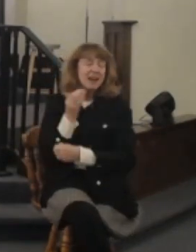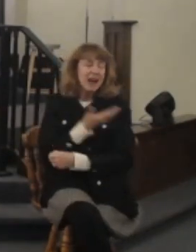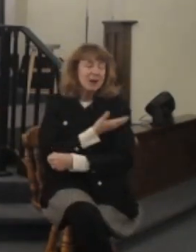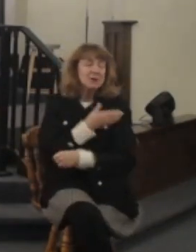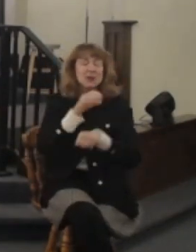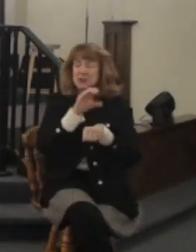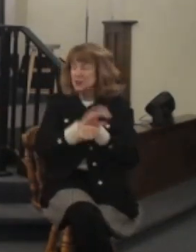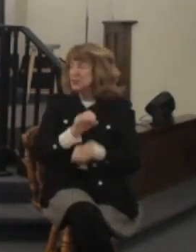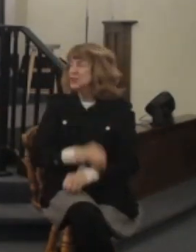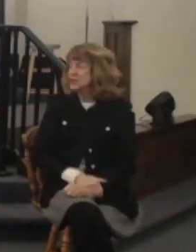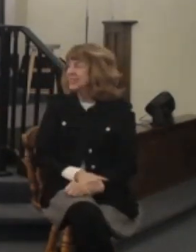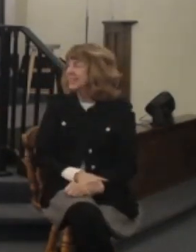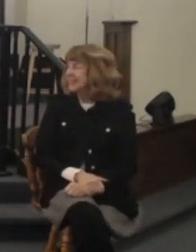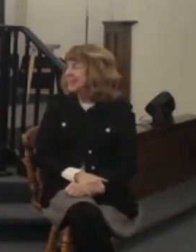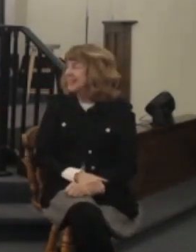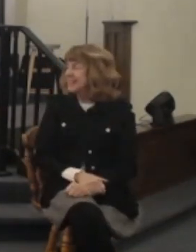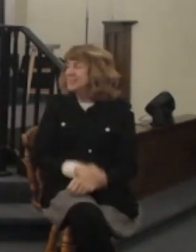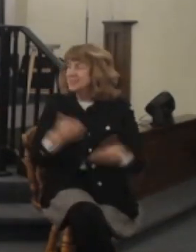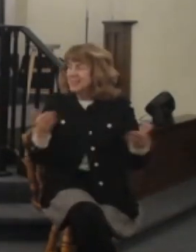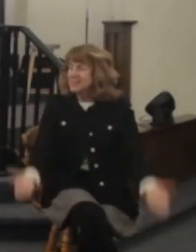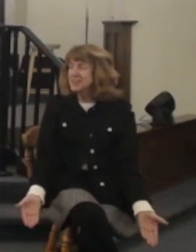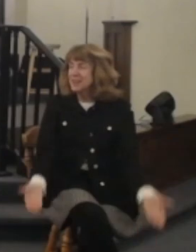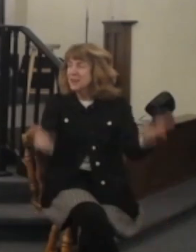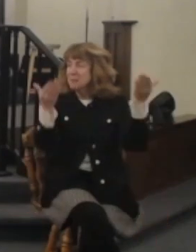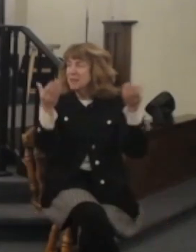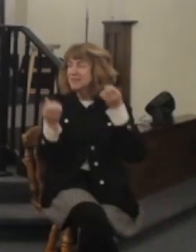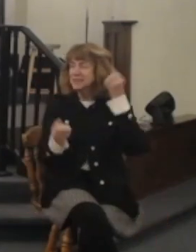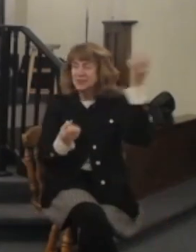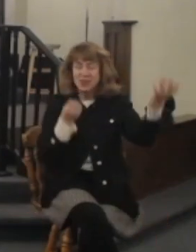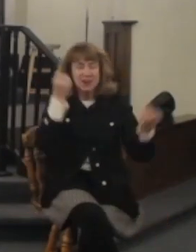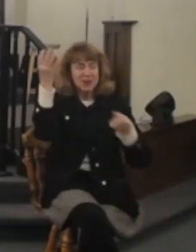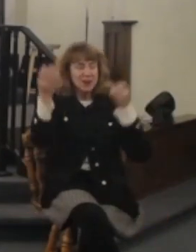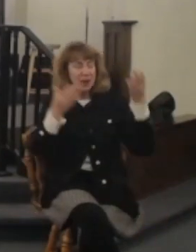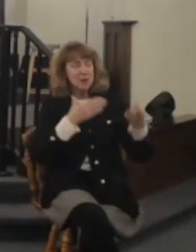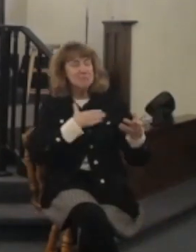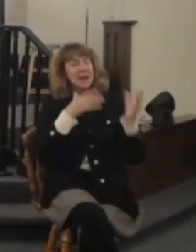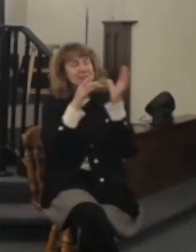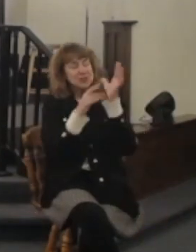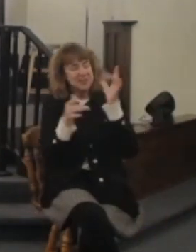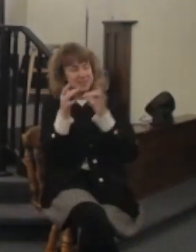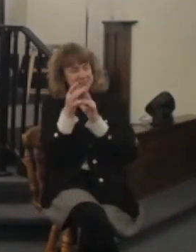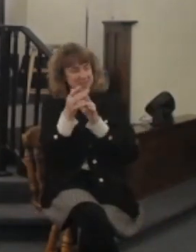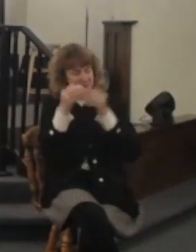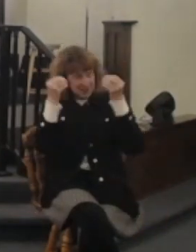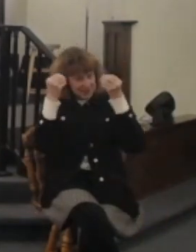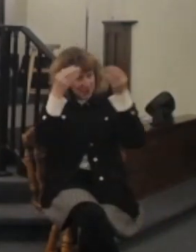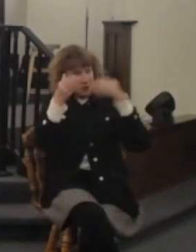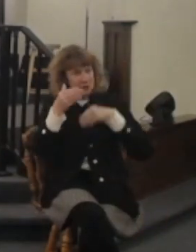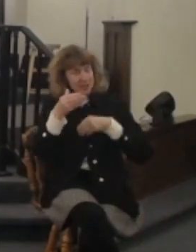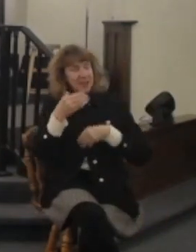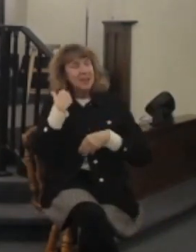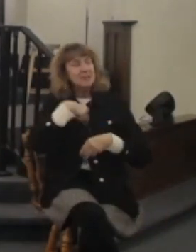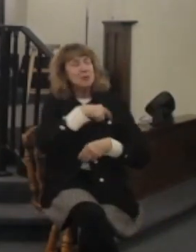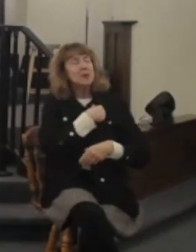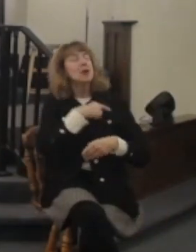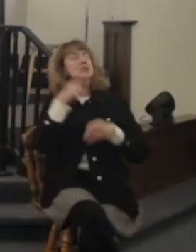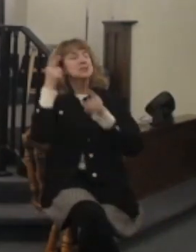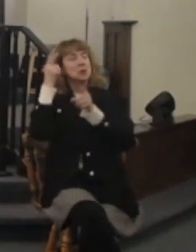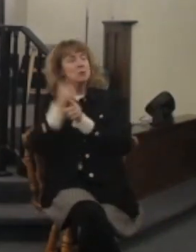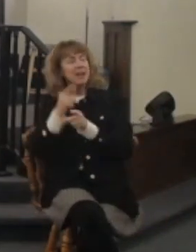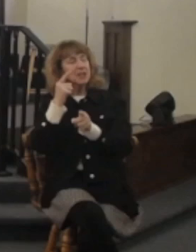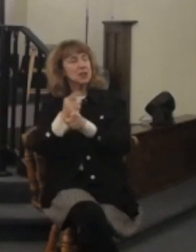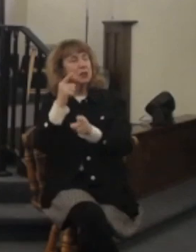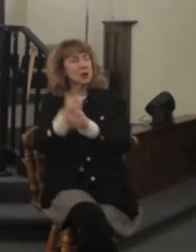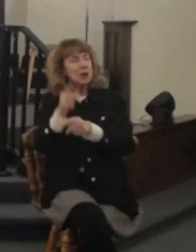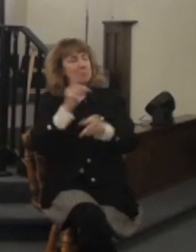me the jiggles. So, let's stand up and sing My Jesus. And let me tell you, we are just regular people coming up